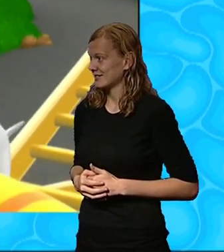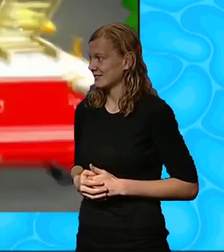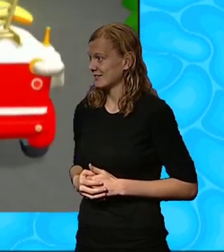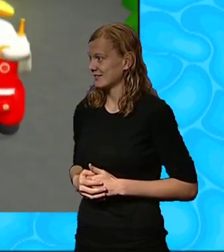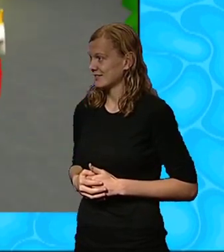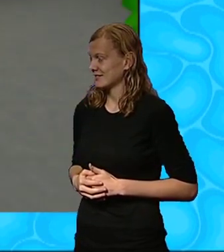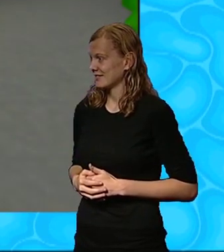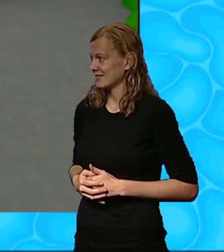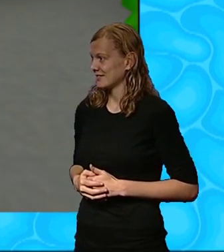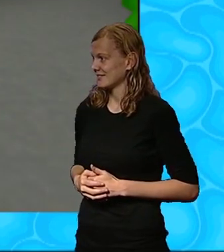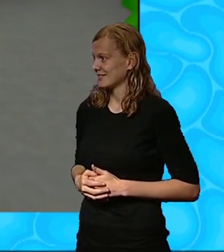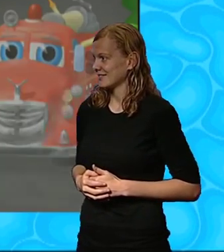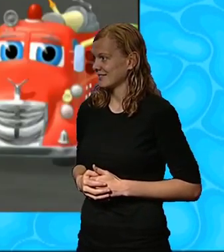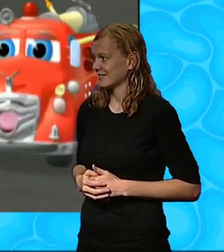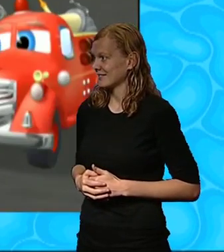Finley!